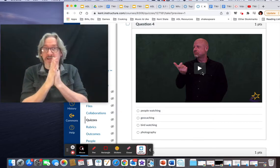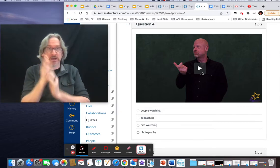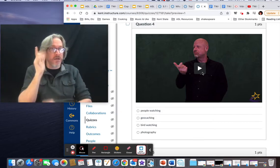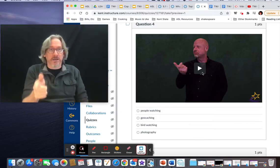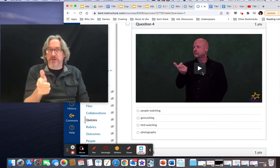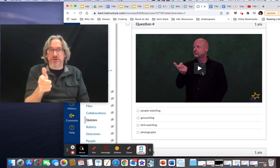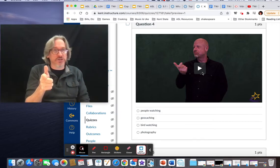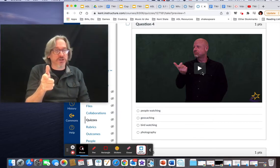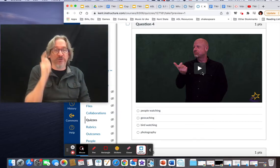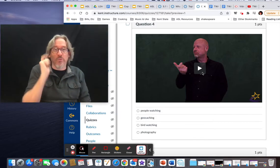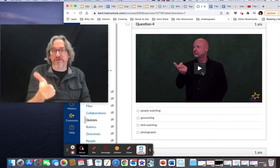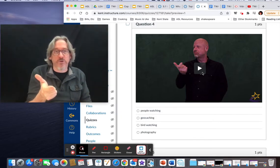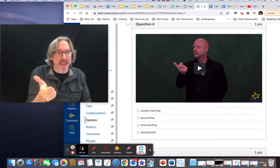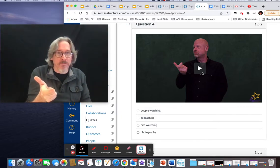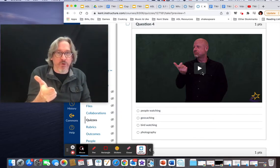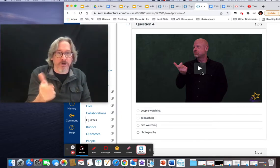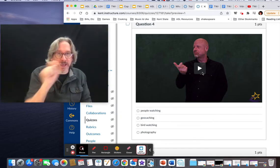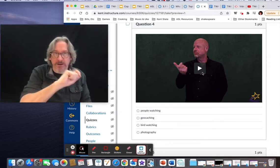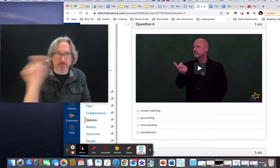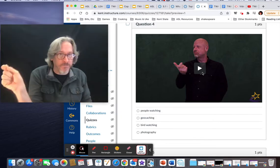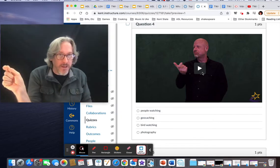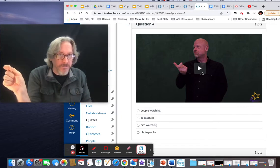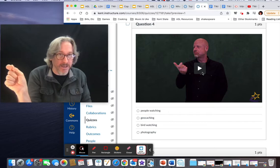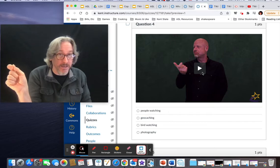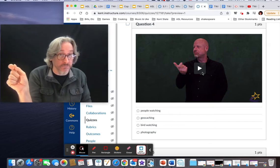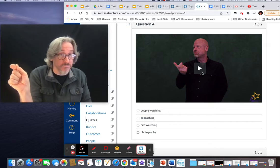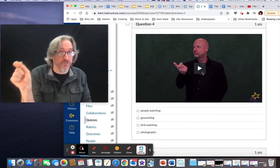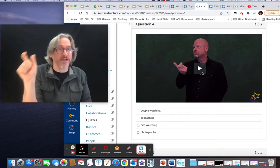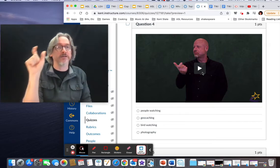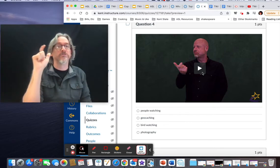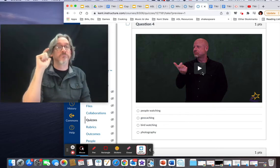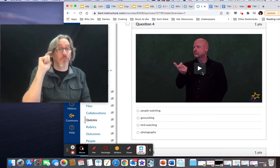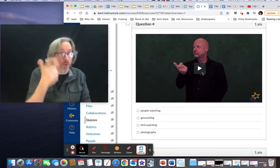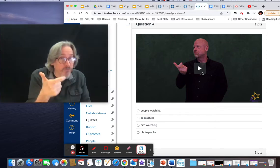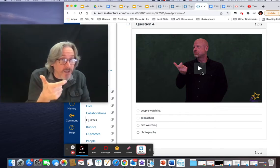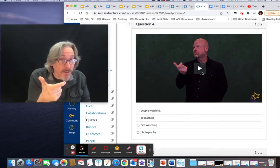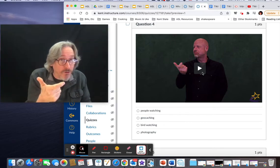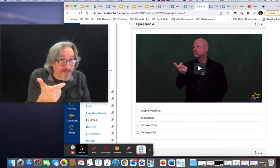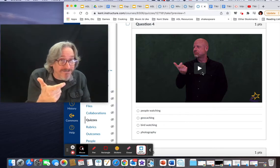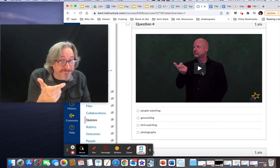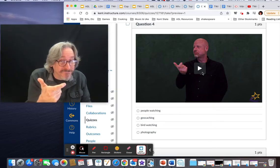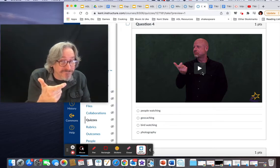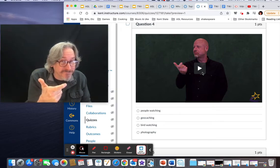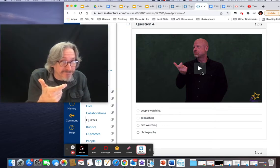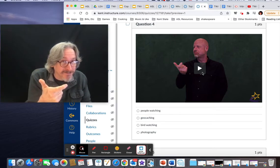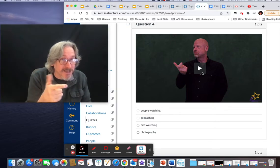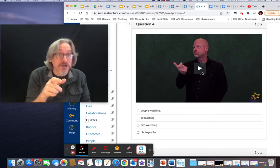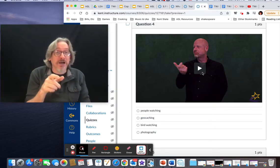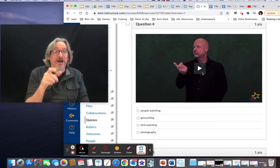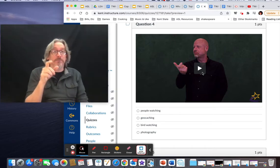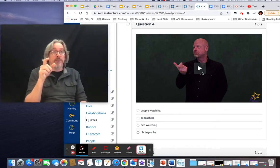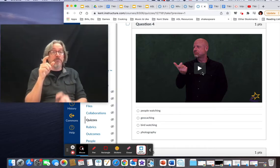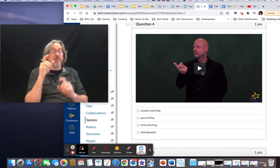just look for one vocab word and pick it. Right. One vocab word.